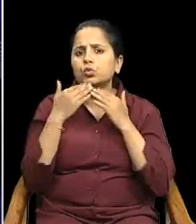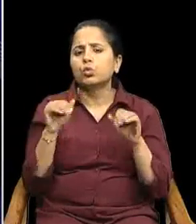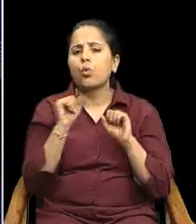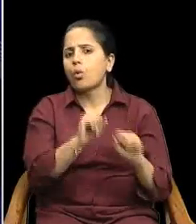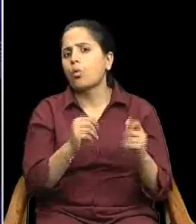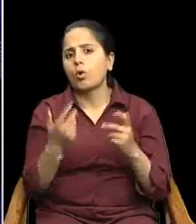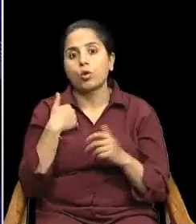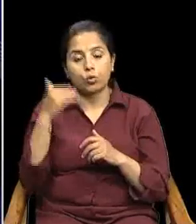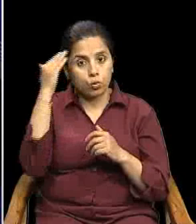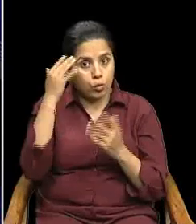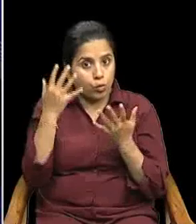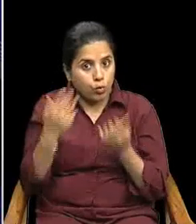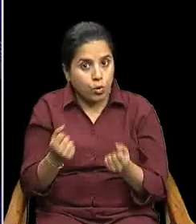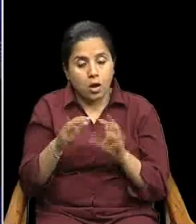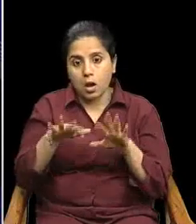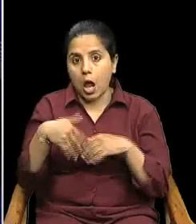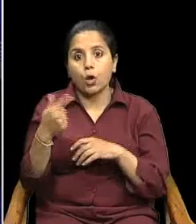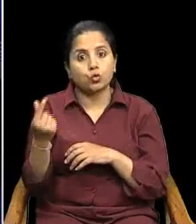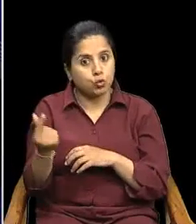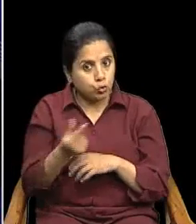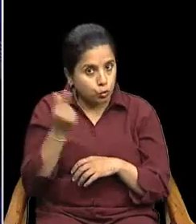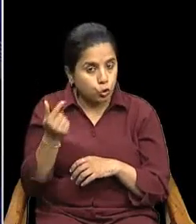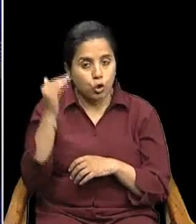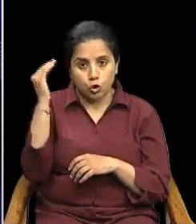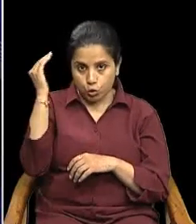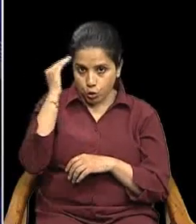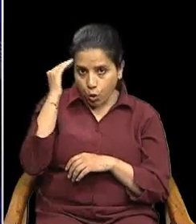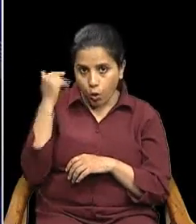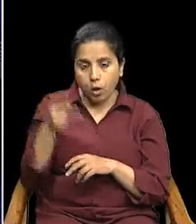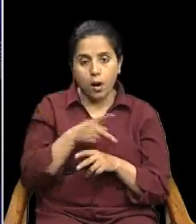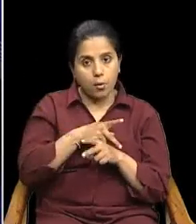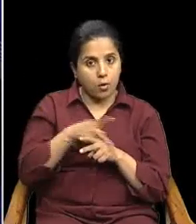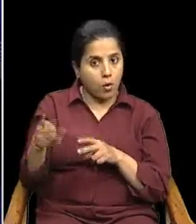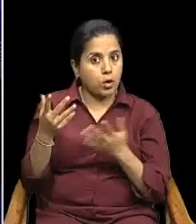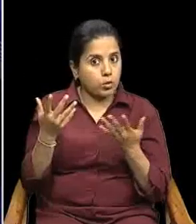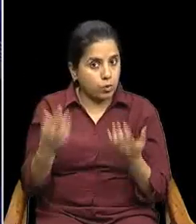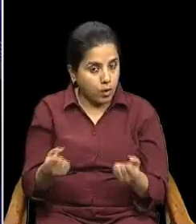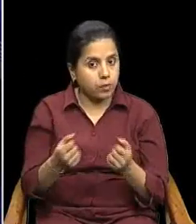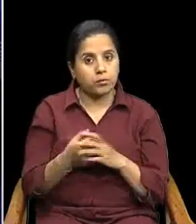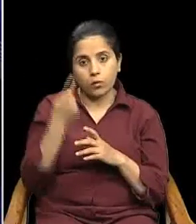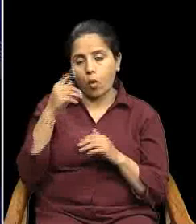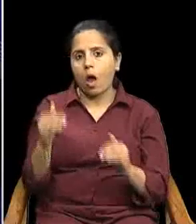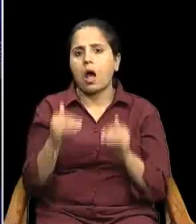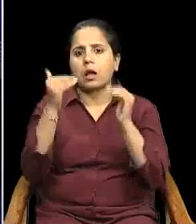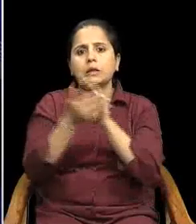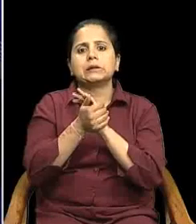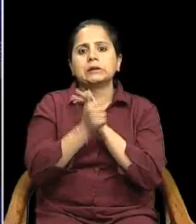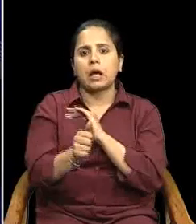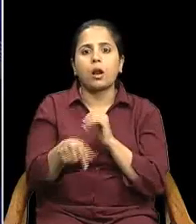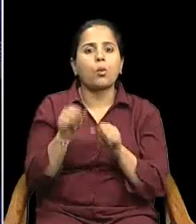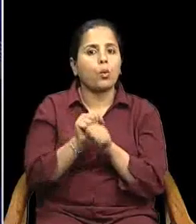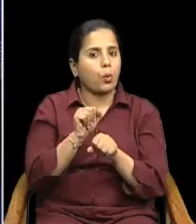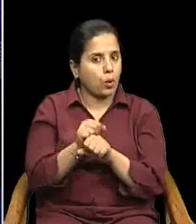To know how to use the knowledge professionally for highly skilled